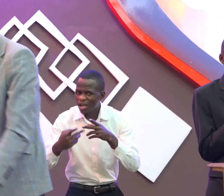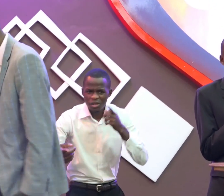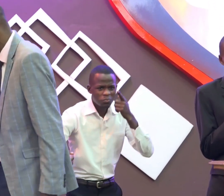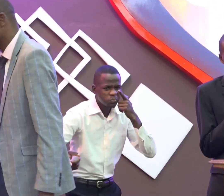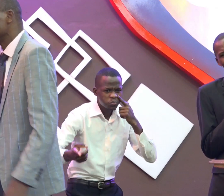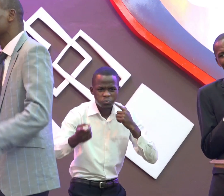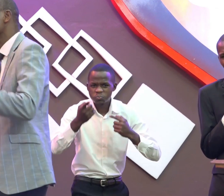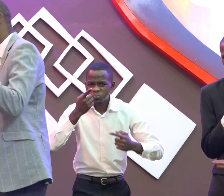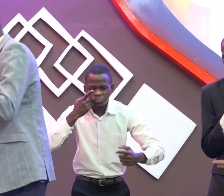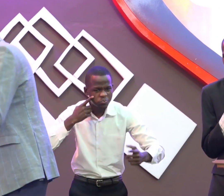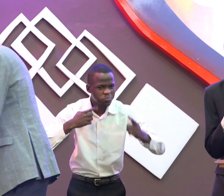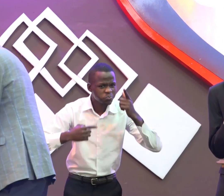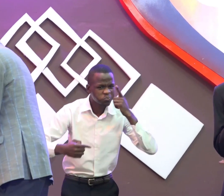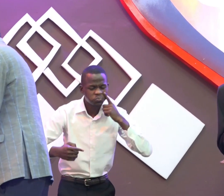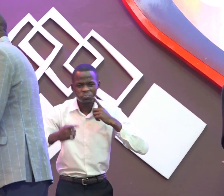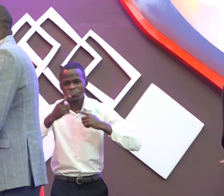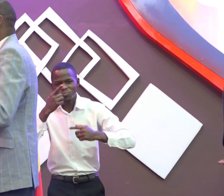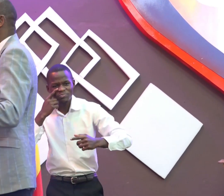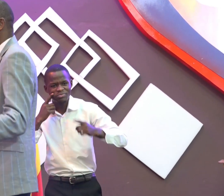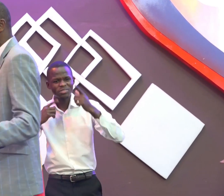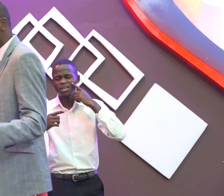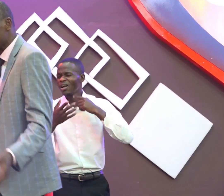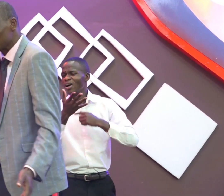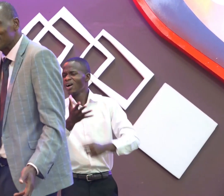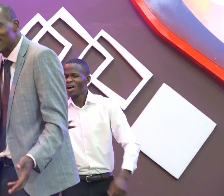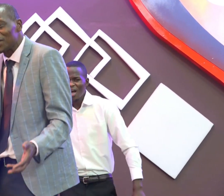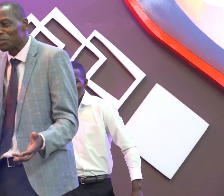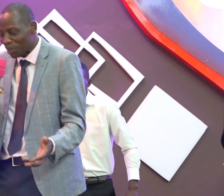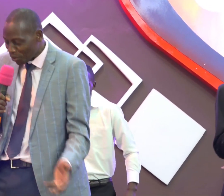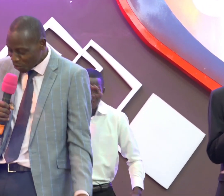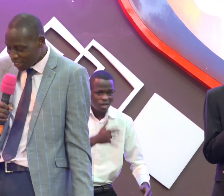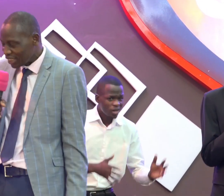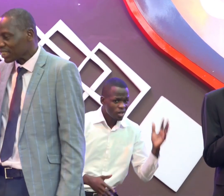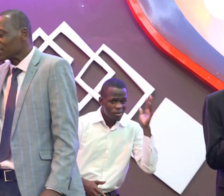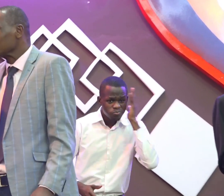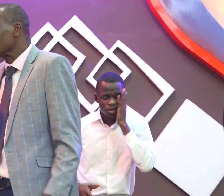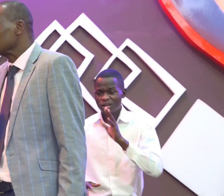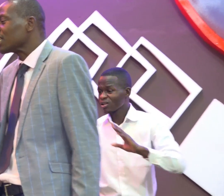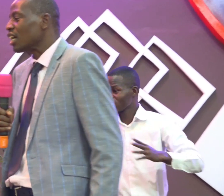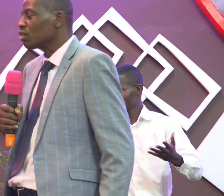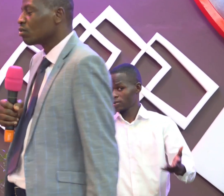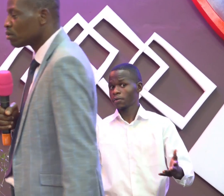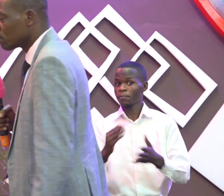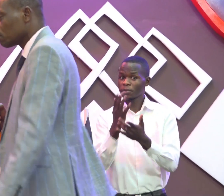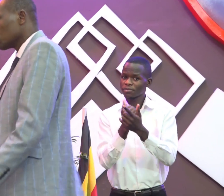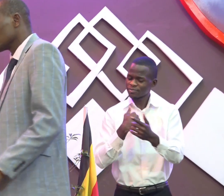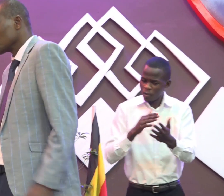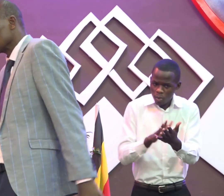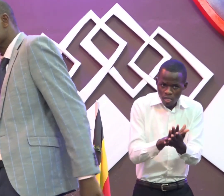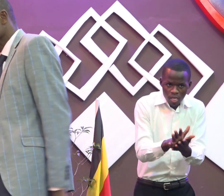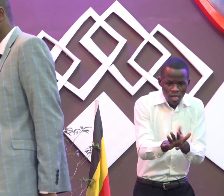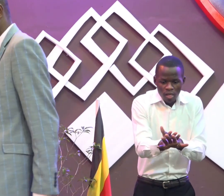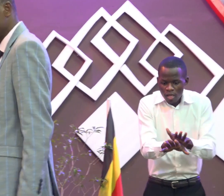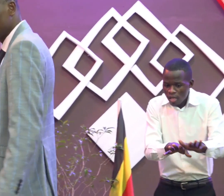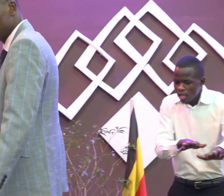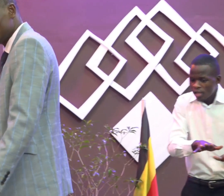She started weeping loudly. Ankubye, ansambye, sayi musamaguruga. Zinagenda. She wept